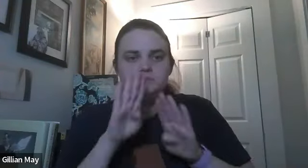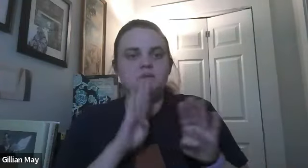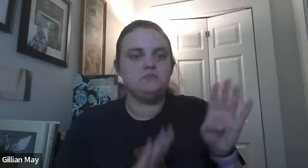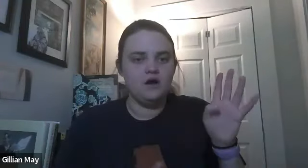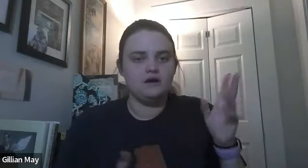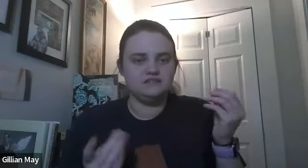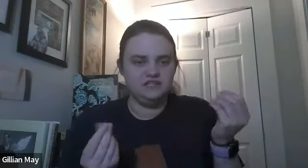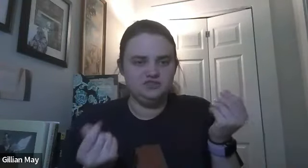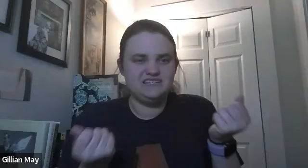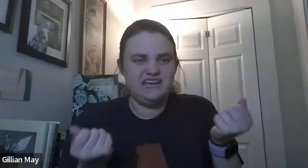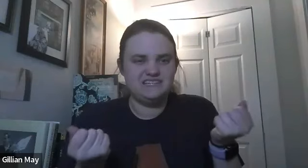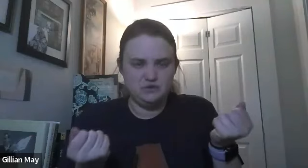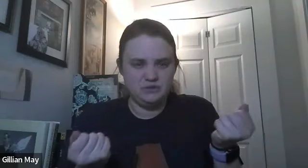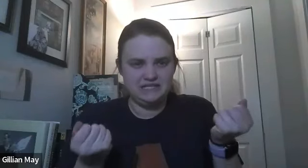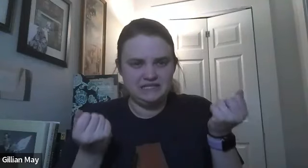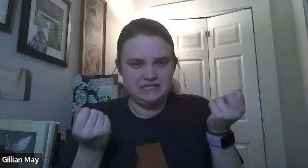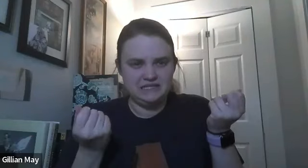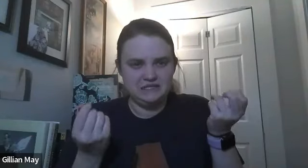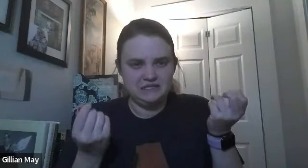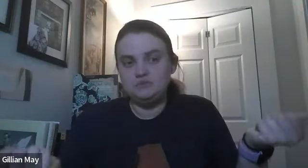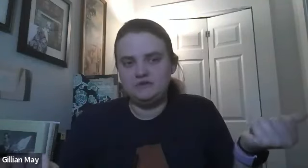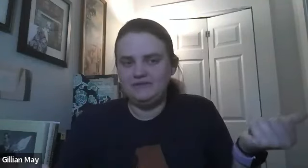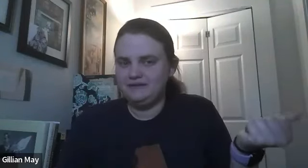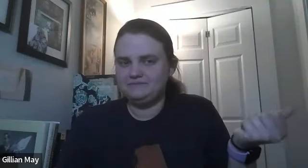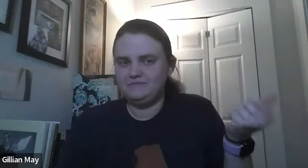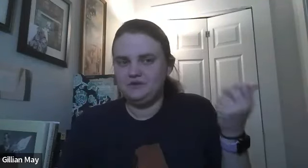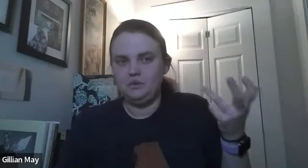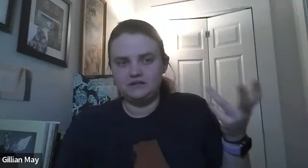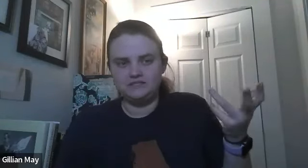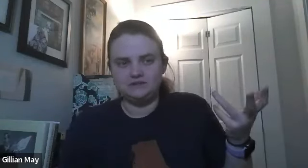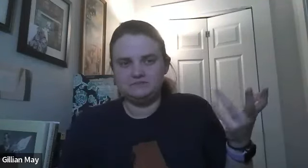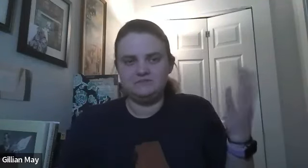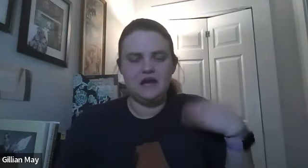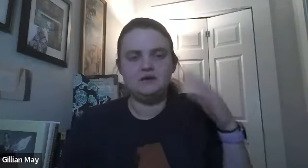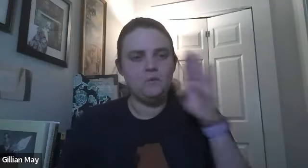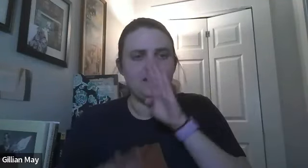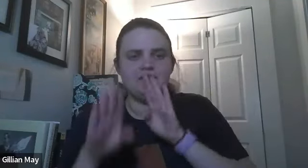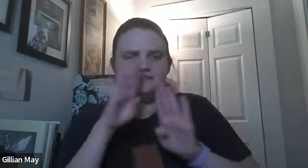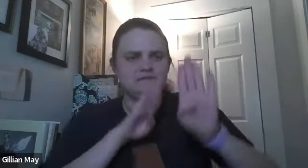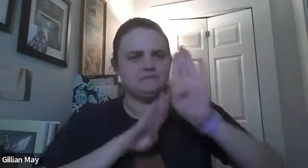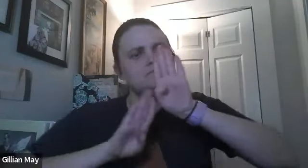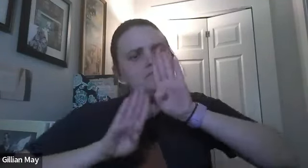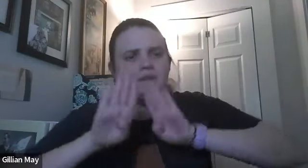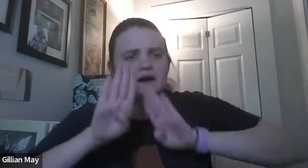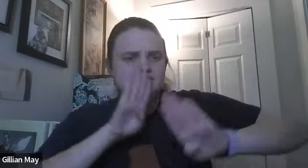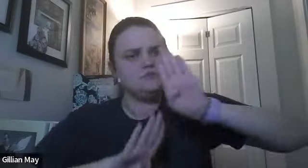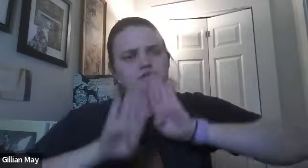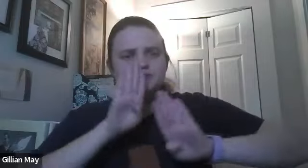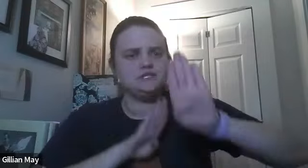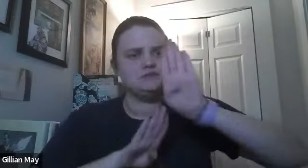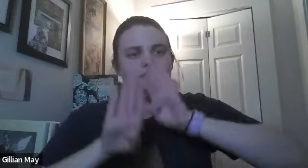being blocked. Like you just can't do it smoothly like you want to. I don't know why that's like my visual of frustration, but